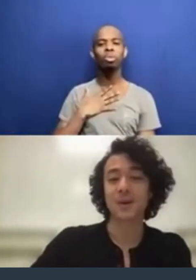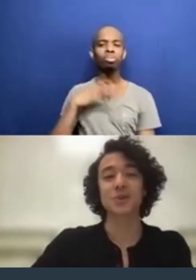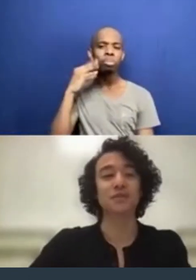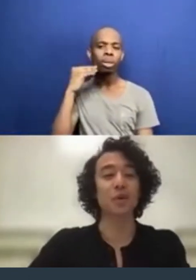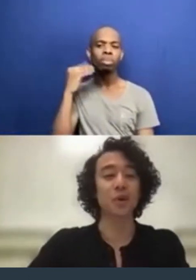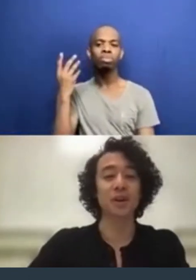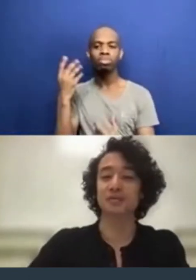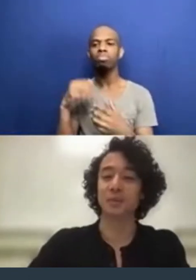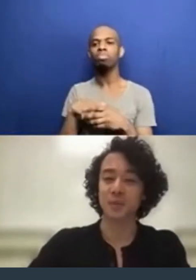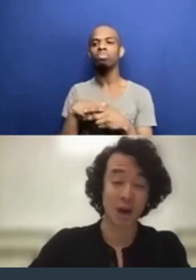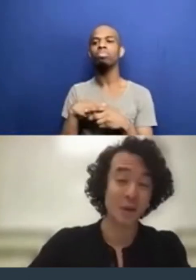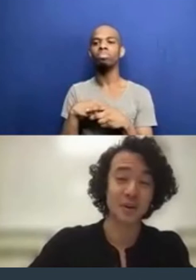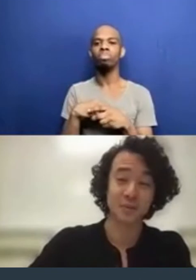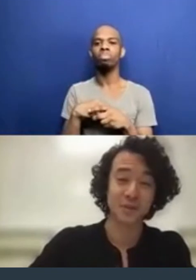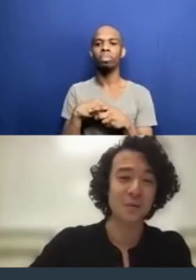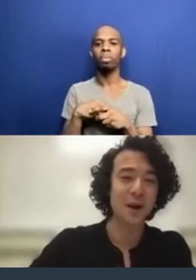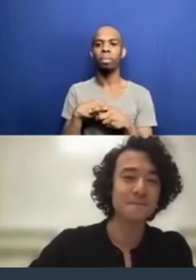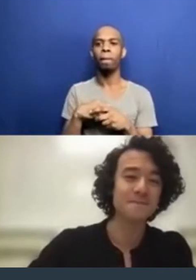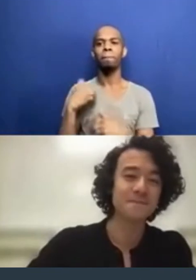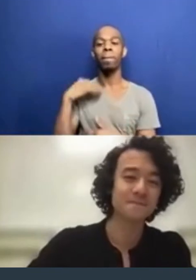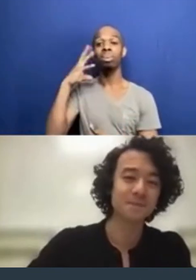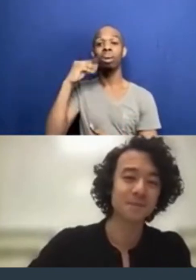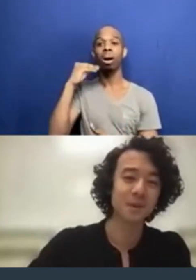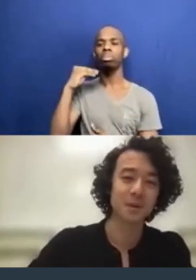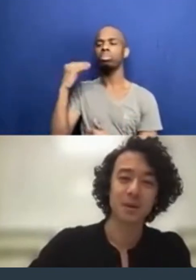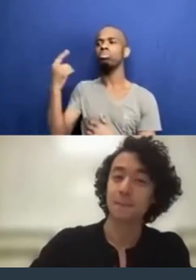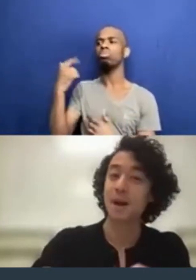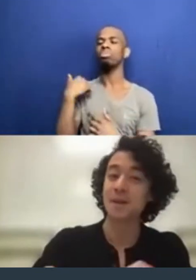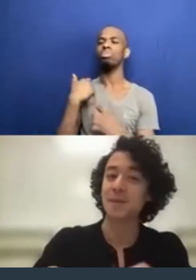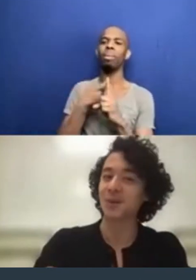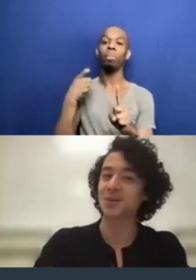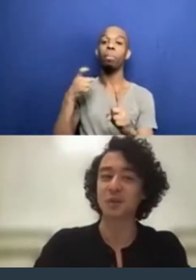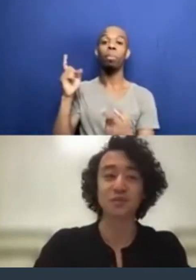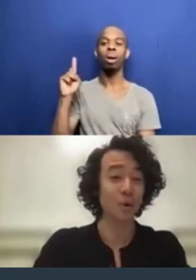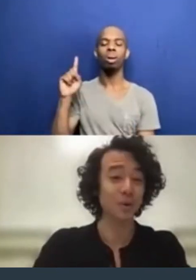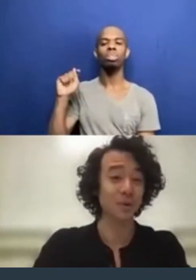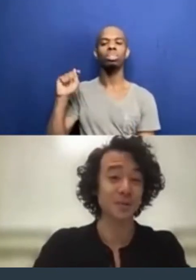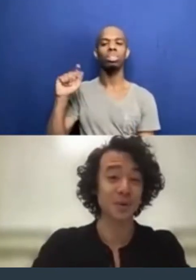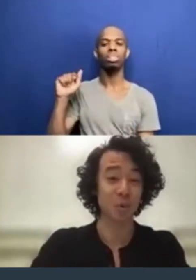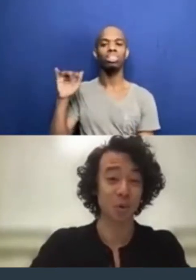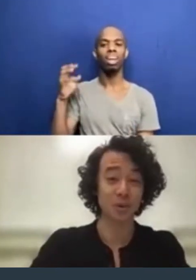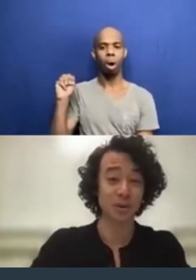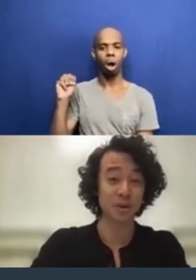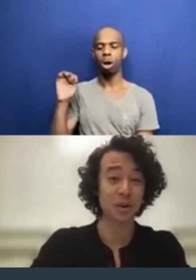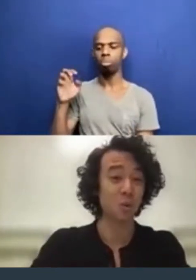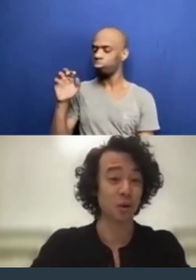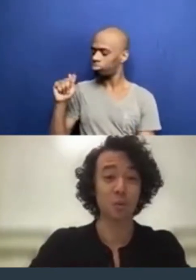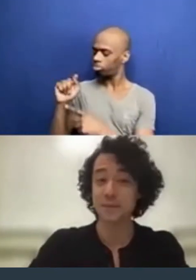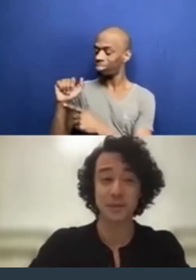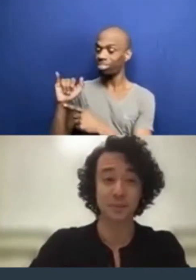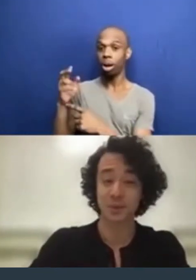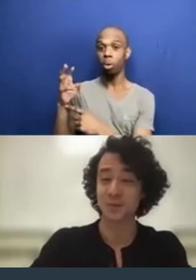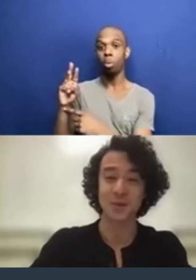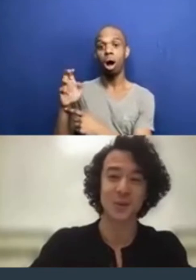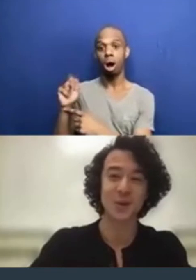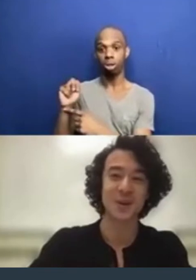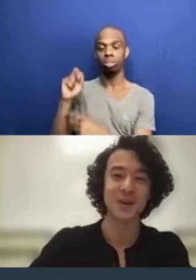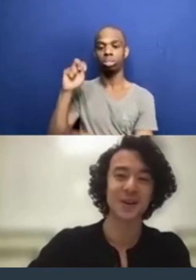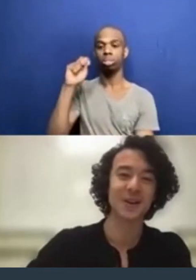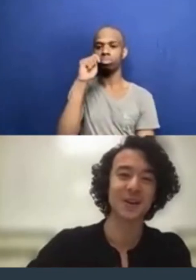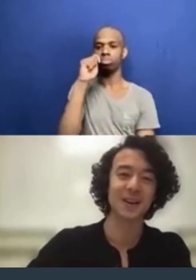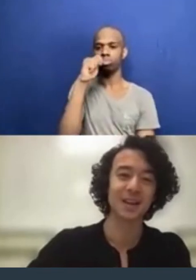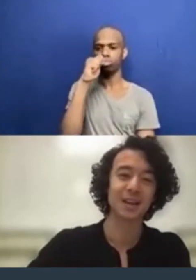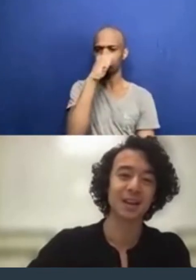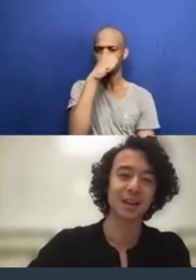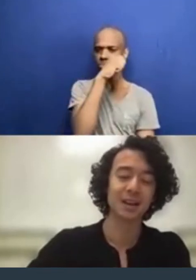My parents could afford to come here from Taiwan. My parents could afford to raise me in a world where white people told me I was worth